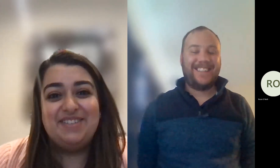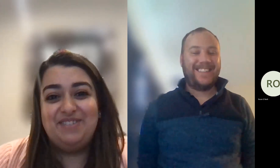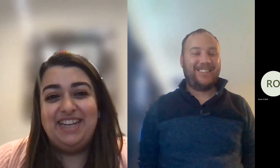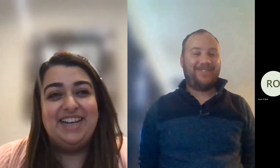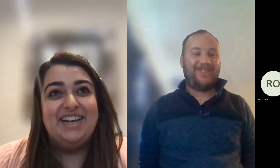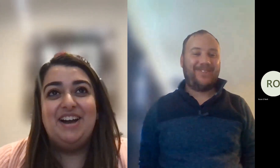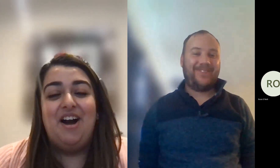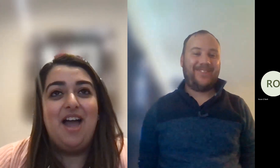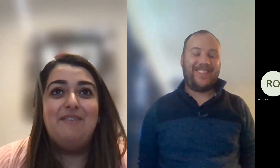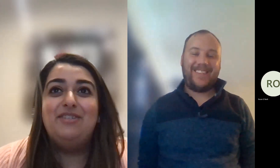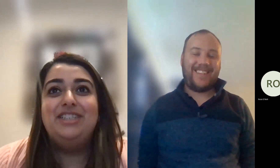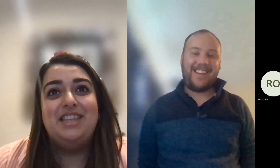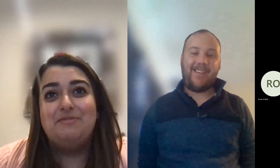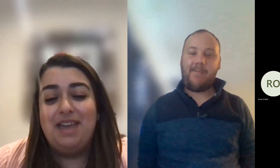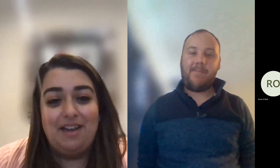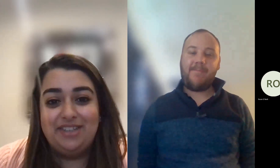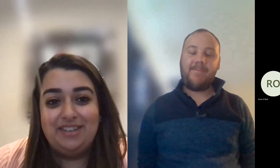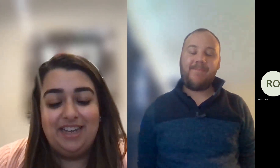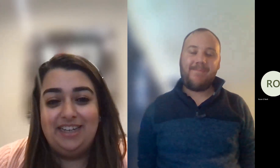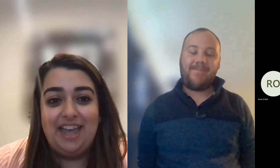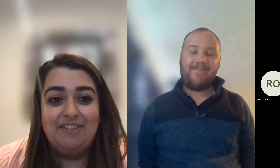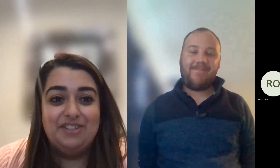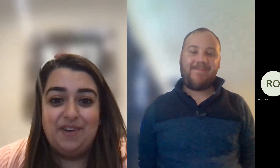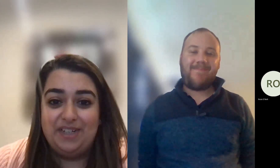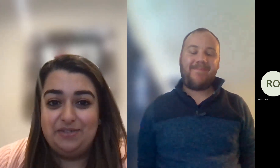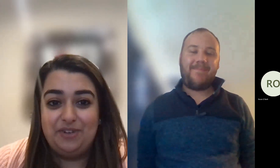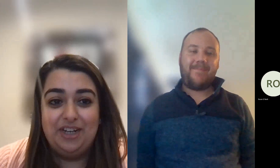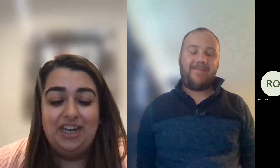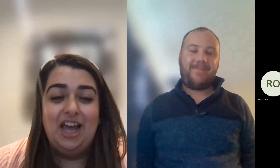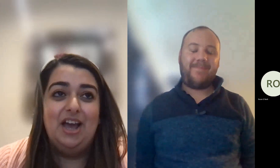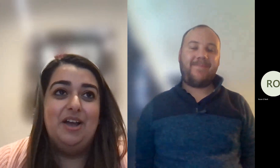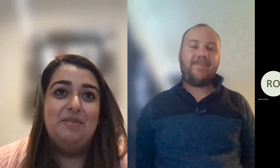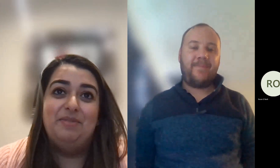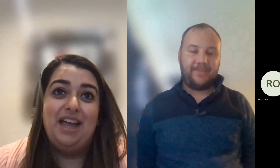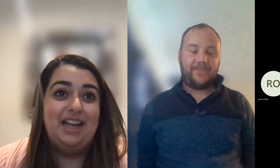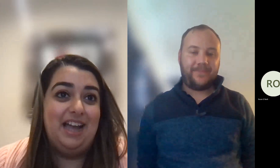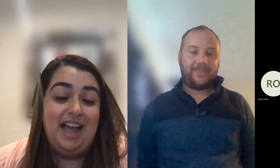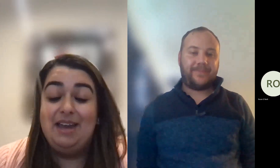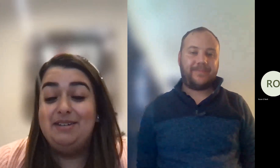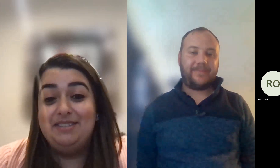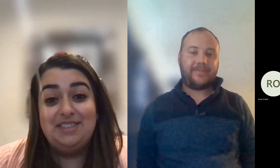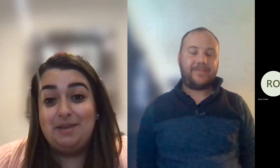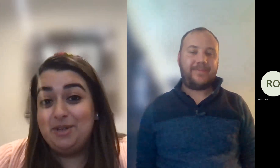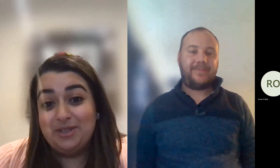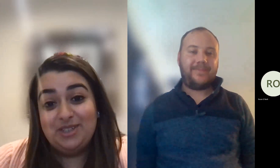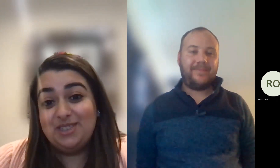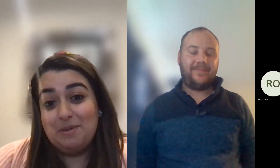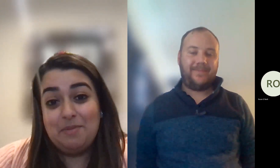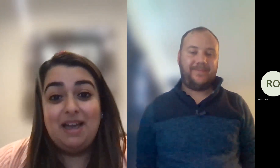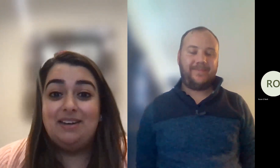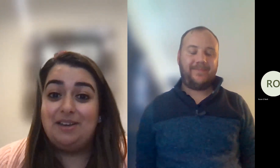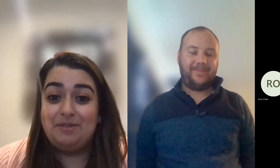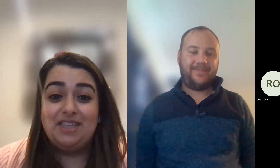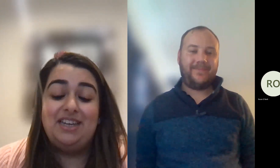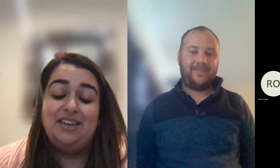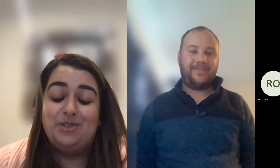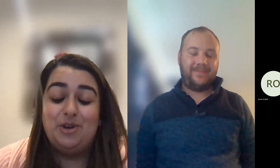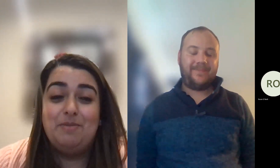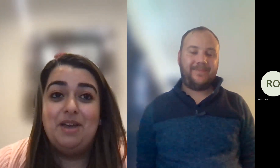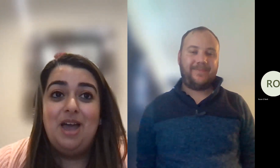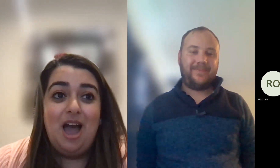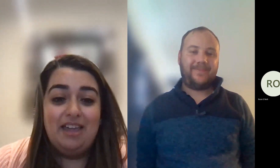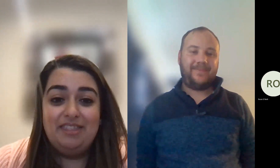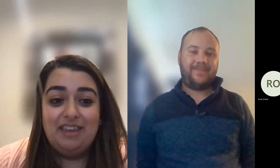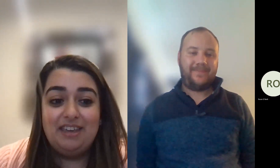As you said, we every day that we have in care is very different, and some are good and some are bad, like with any